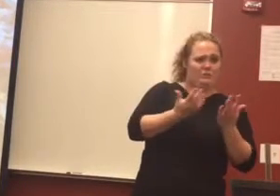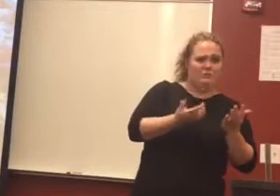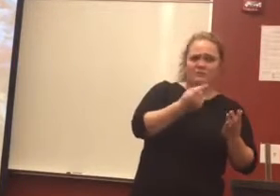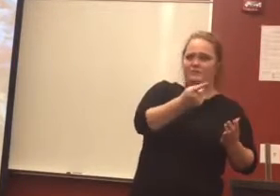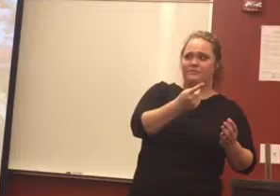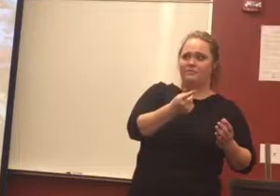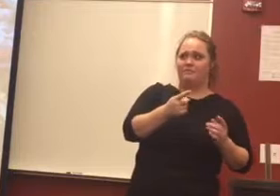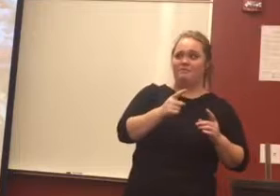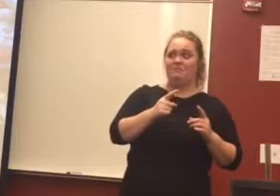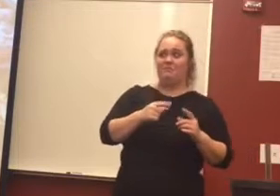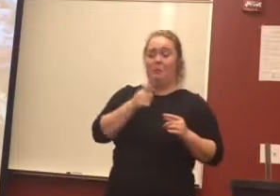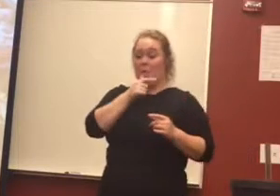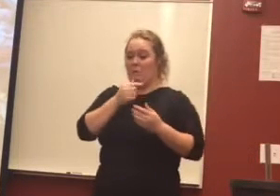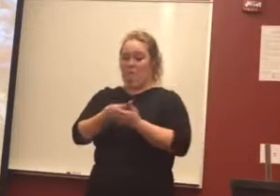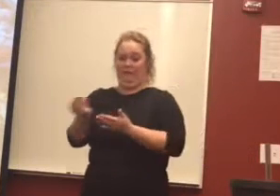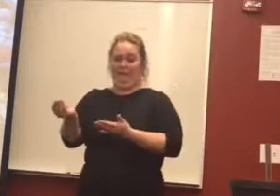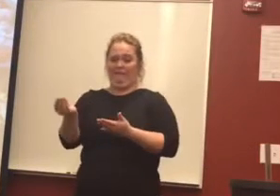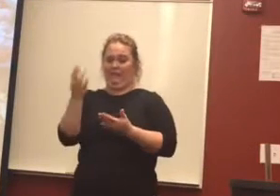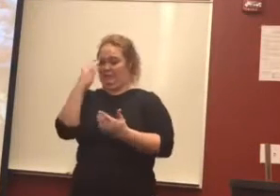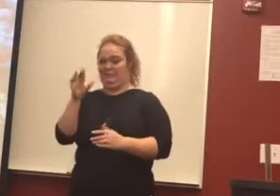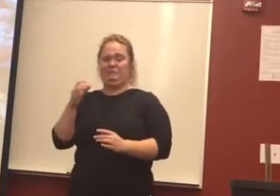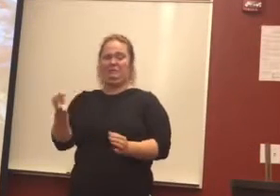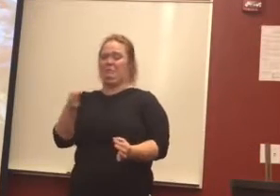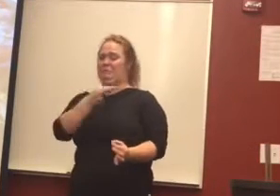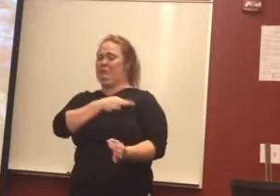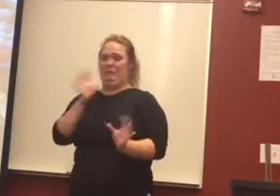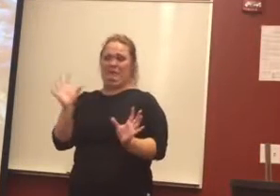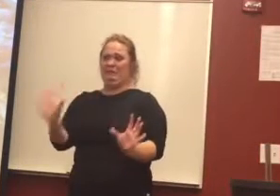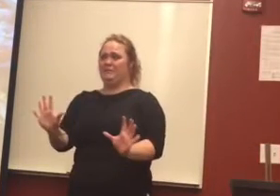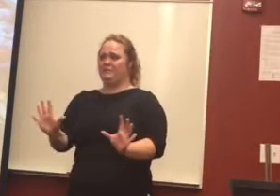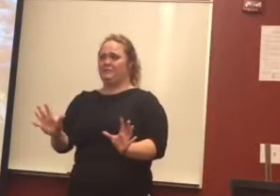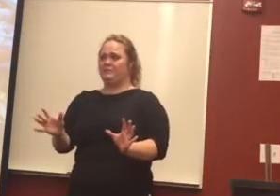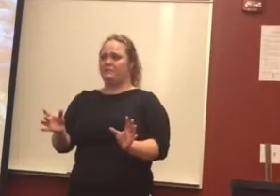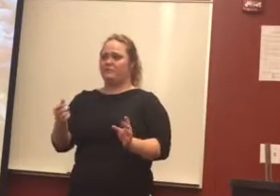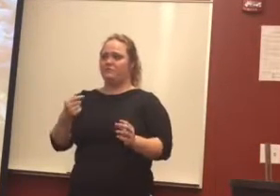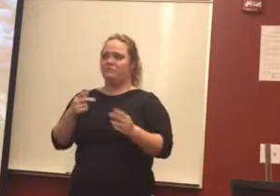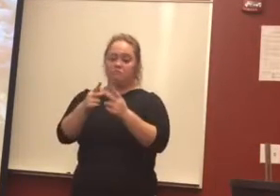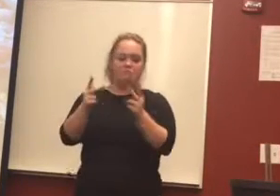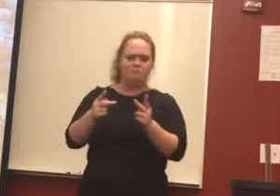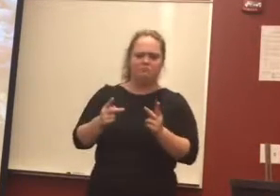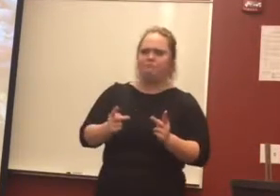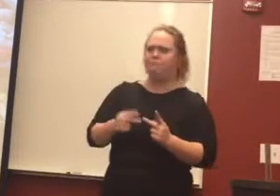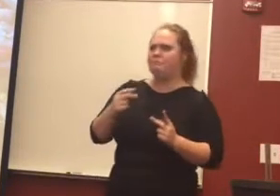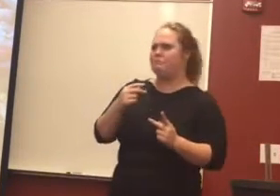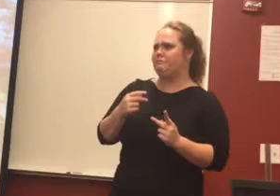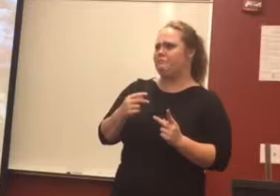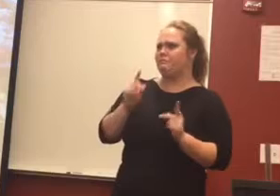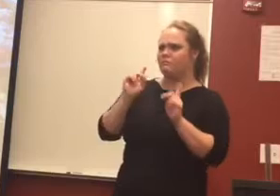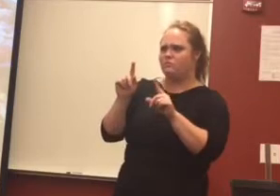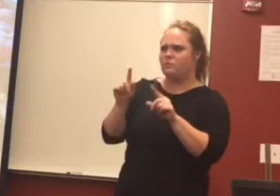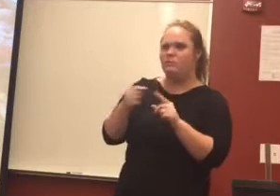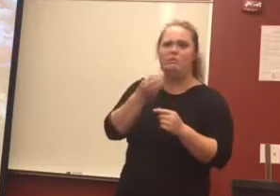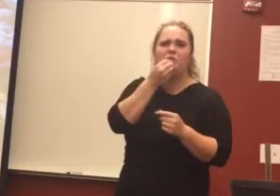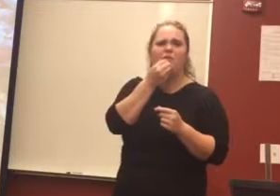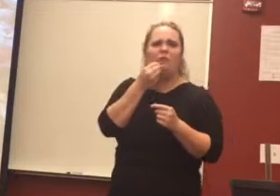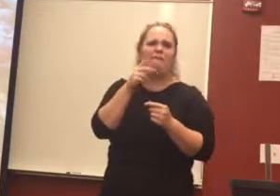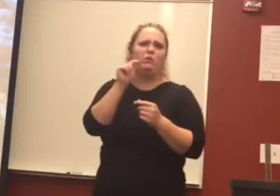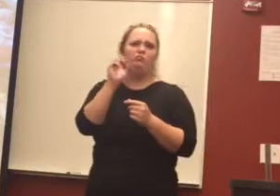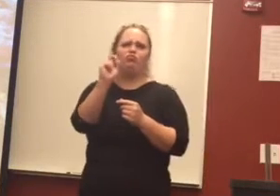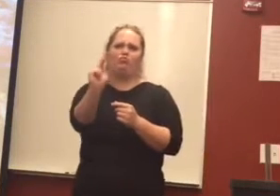disgusting? But okay, teach his own. It was like this little place, and it had this just on the street, those little food places, Yeah. and it had like the best pork